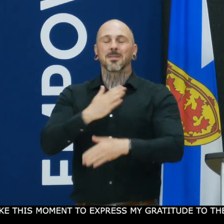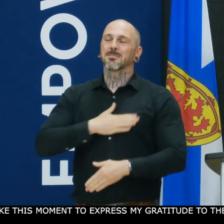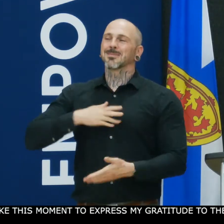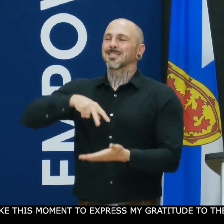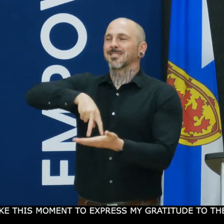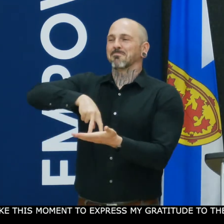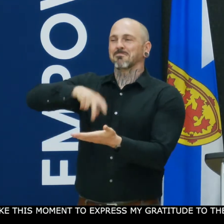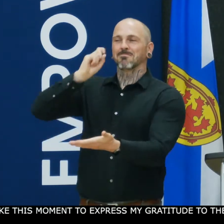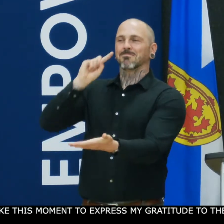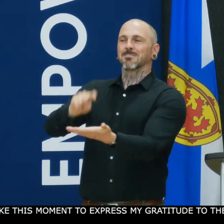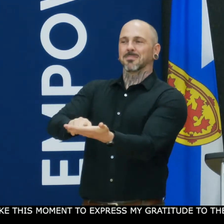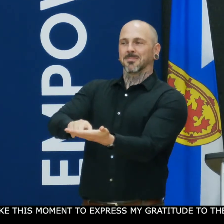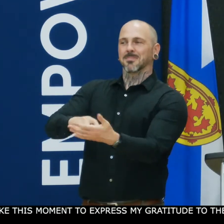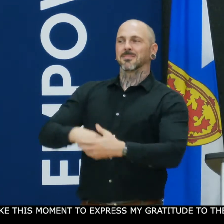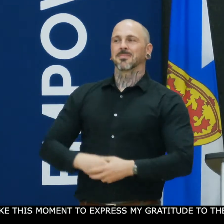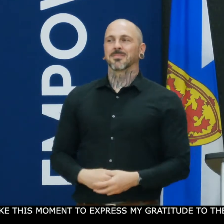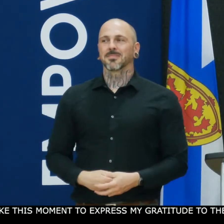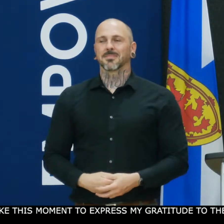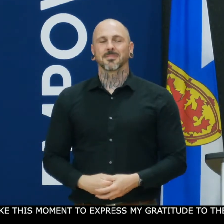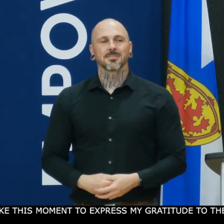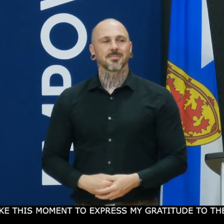acknowledged.